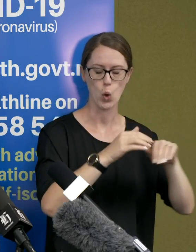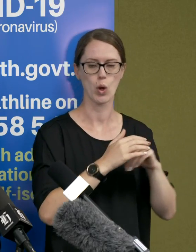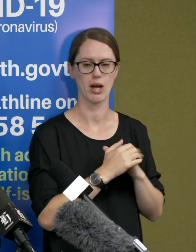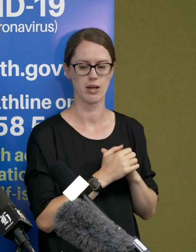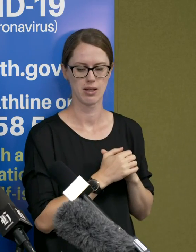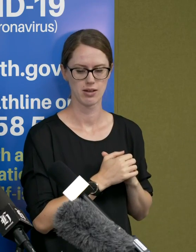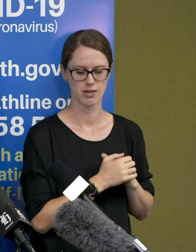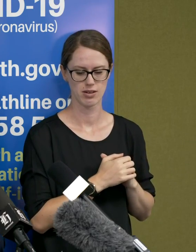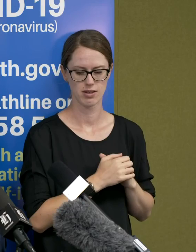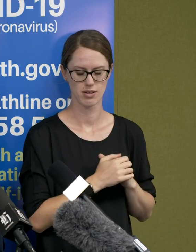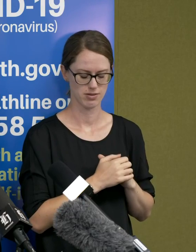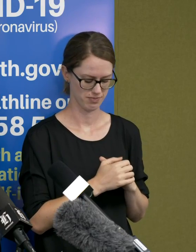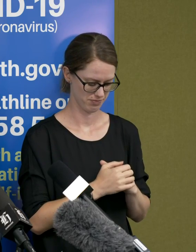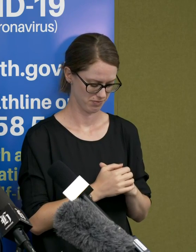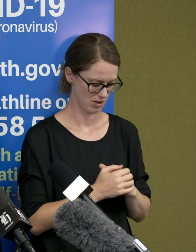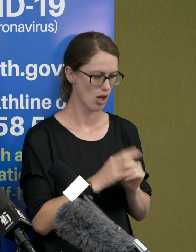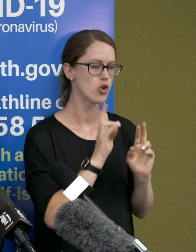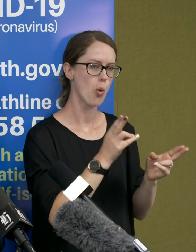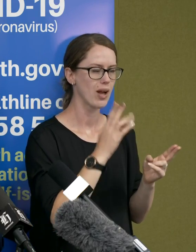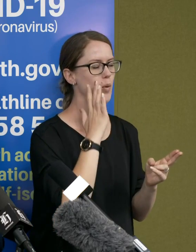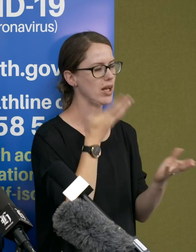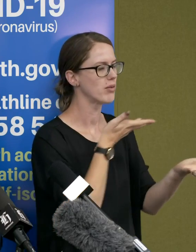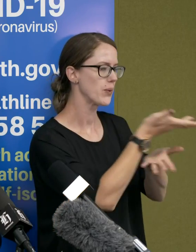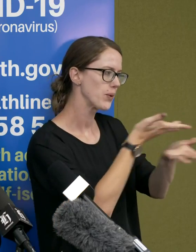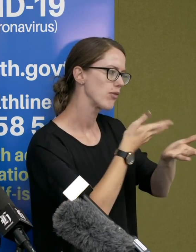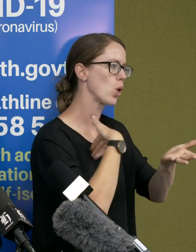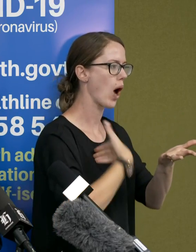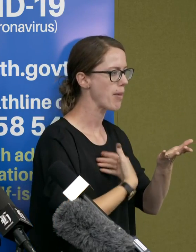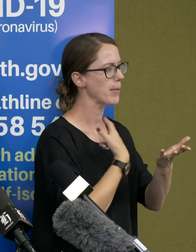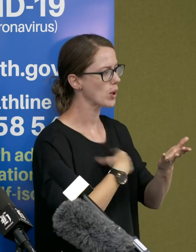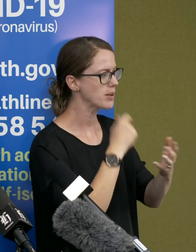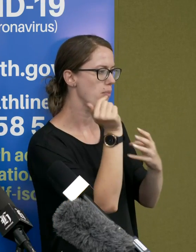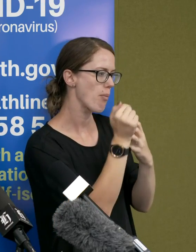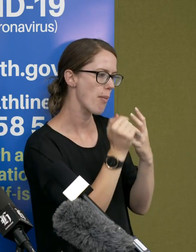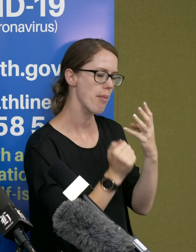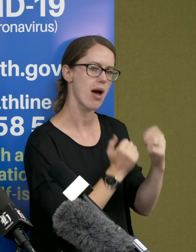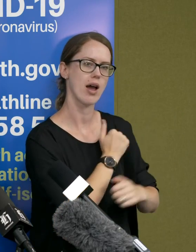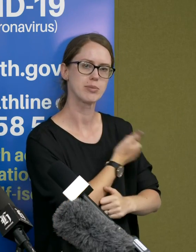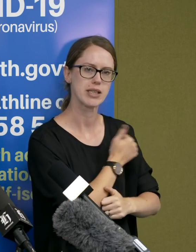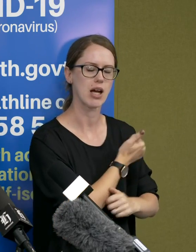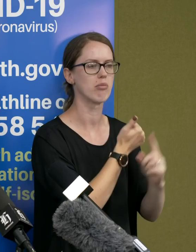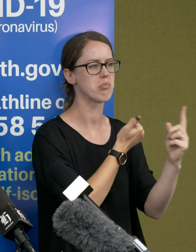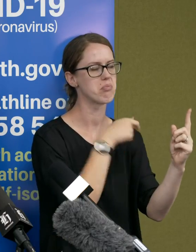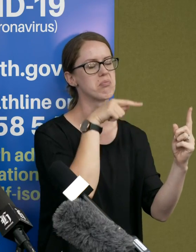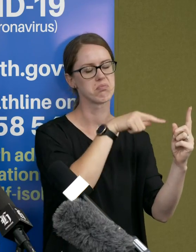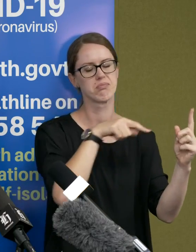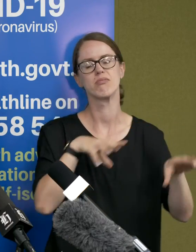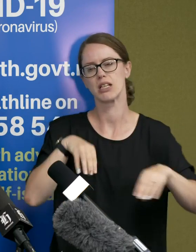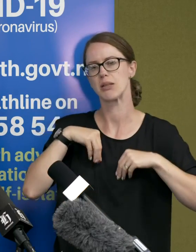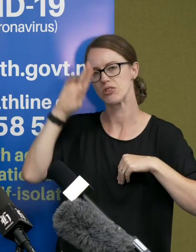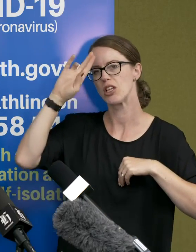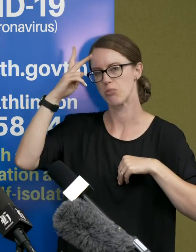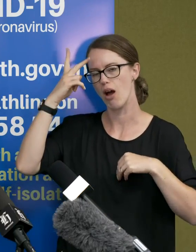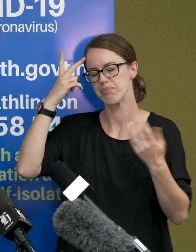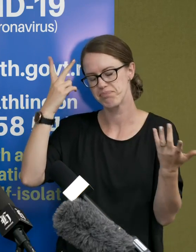again, usually people, after a discussion about why the requirement is there and what the expectations are willing to